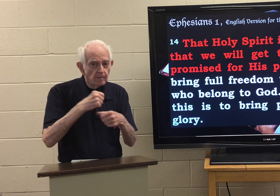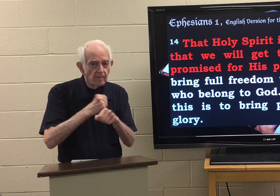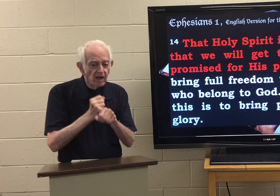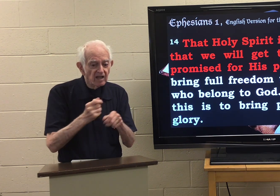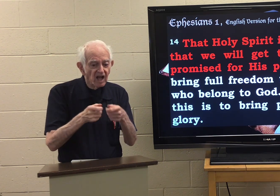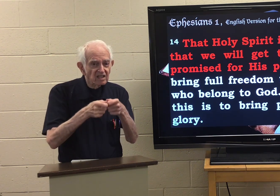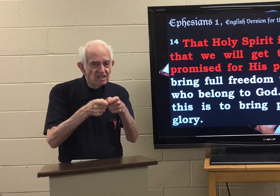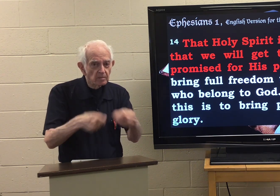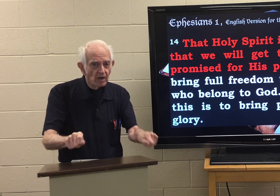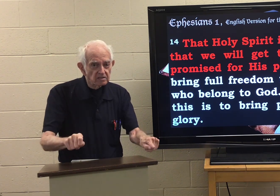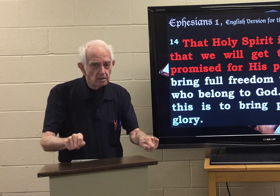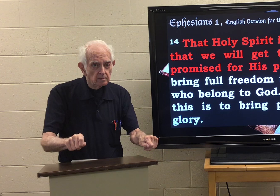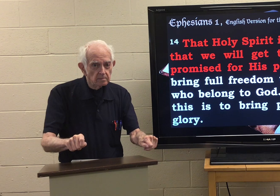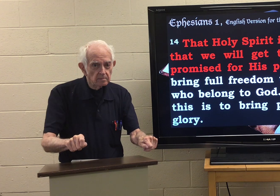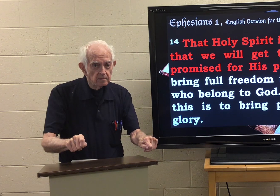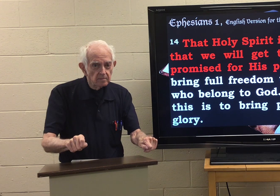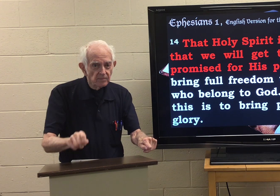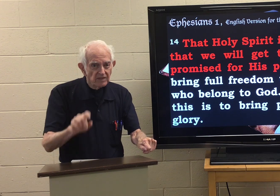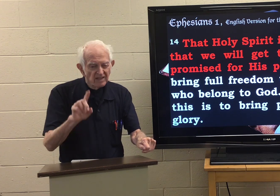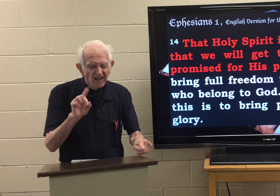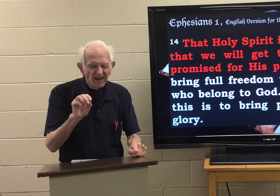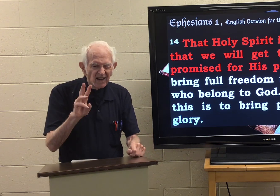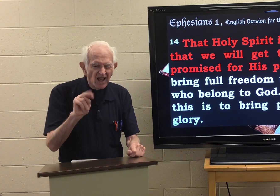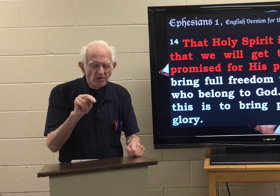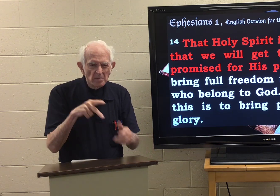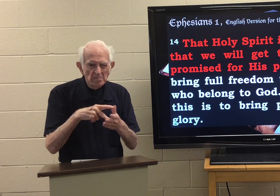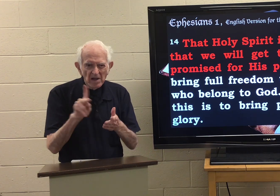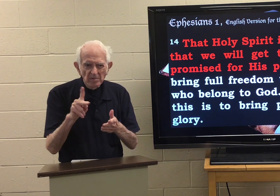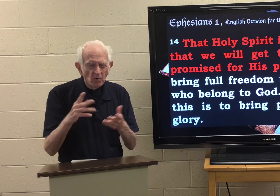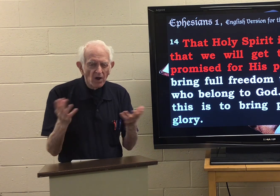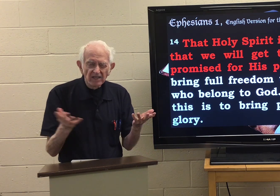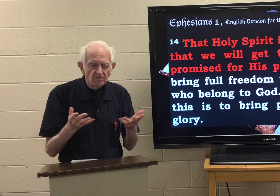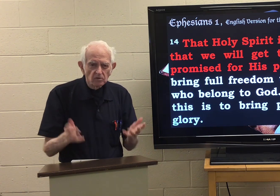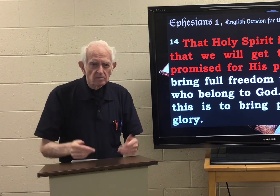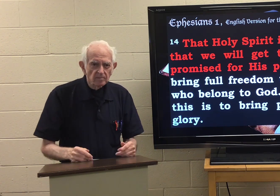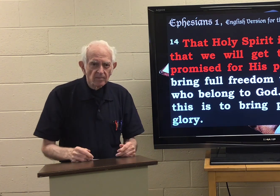You first make a deposit, a down payment, or whatever.